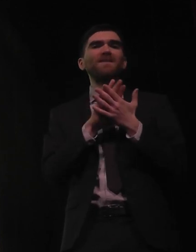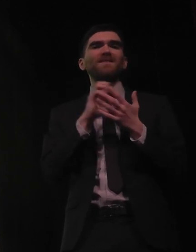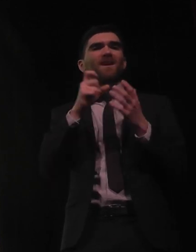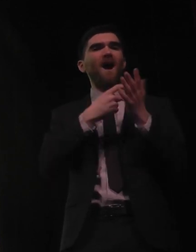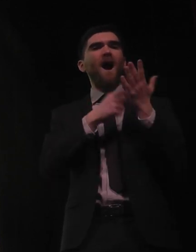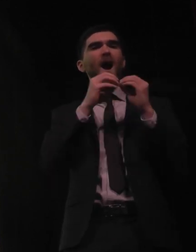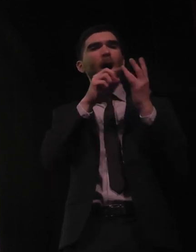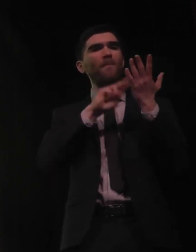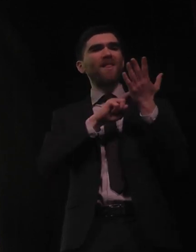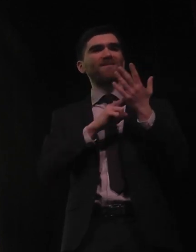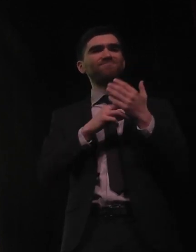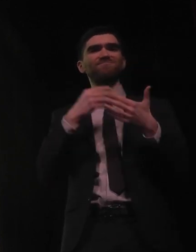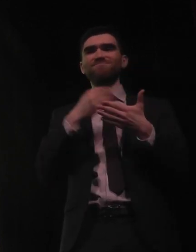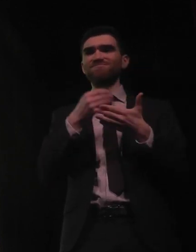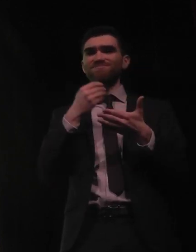expected. Cha-ching!